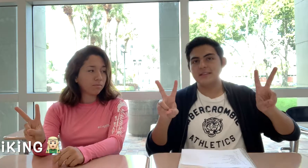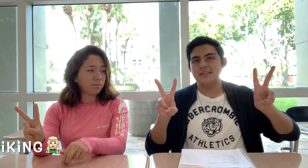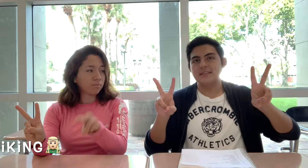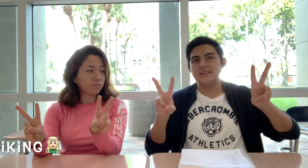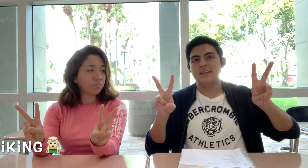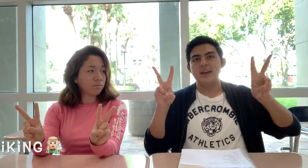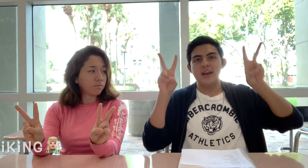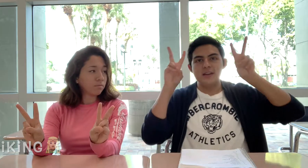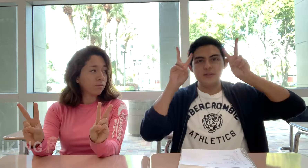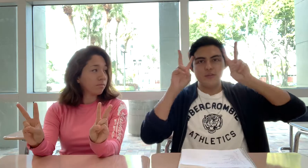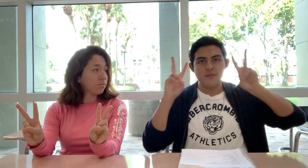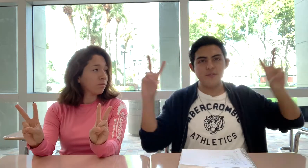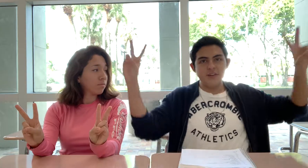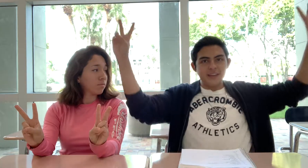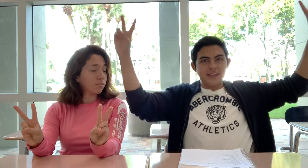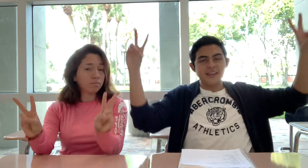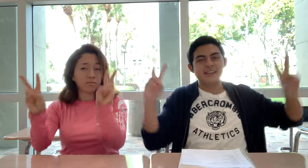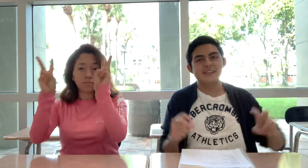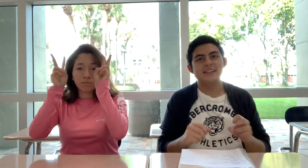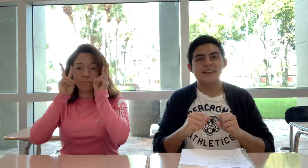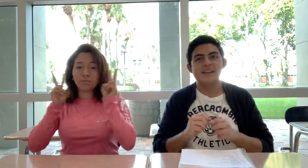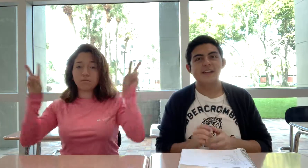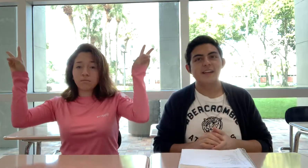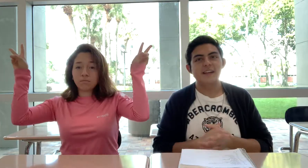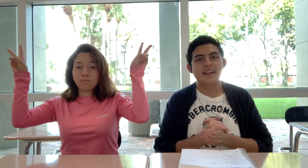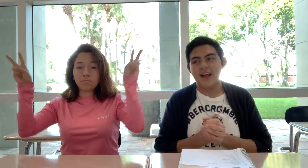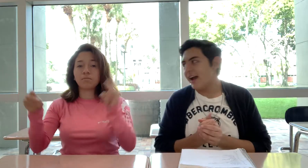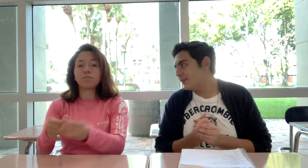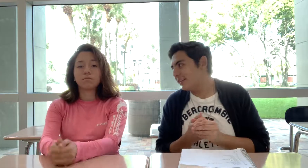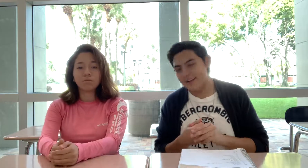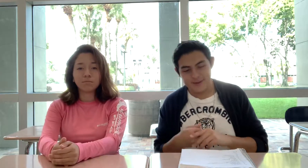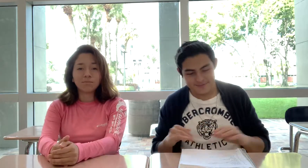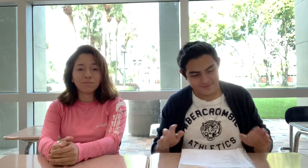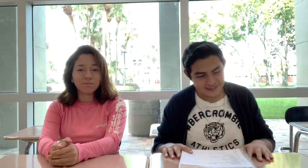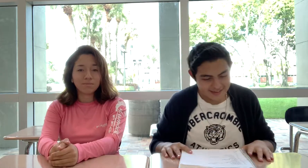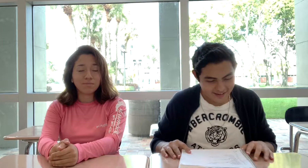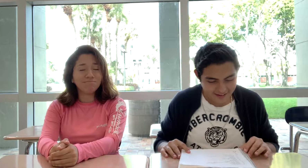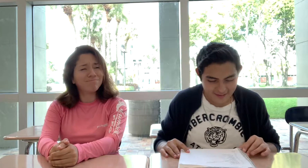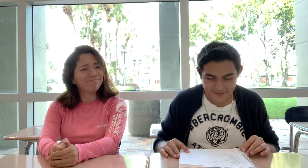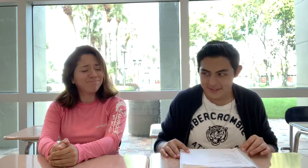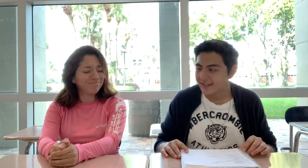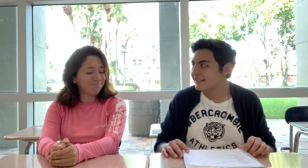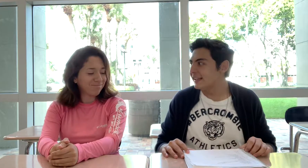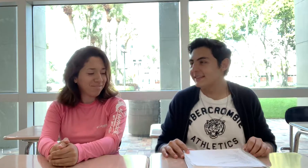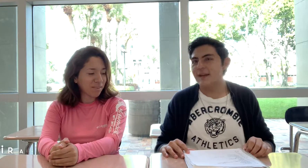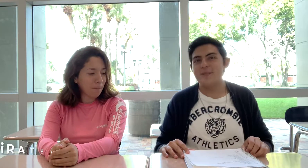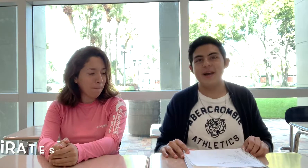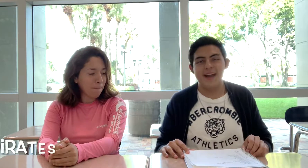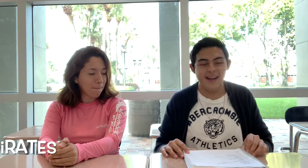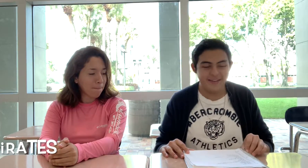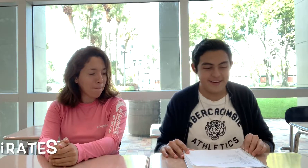this. And you do vikings. I made that up. This has a pirate.